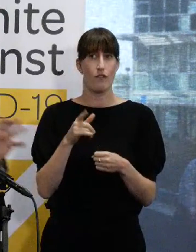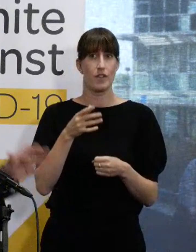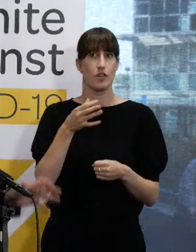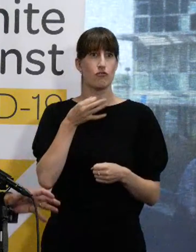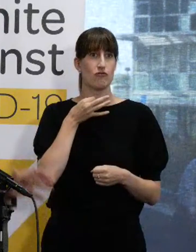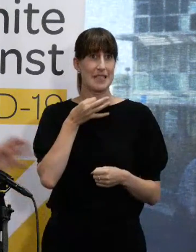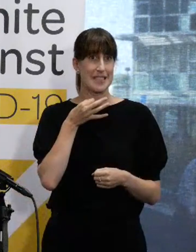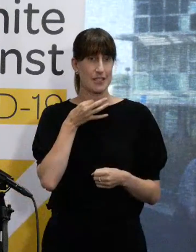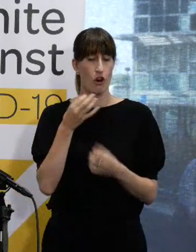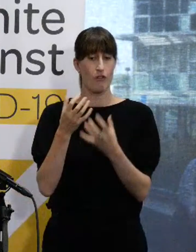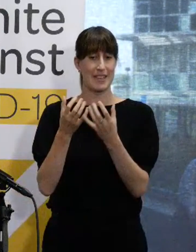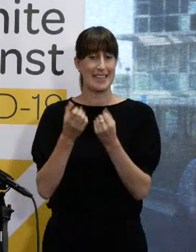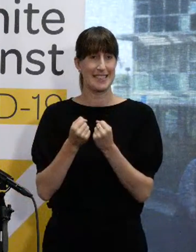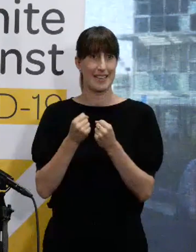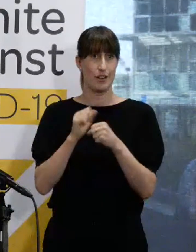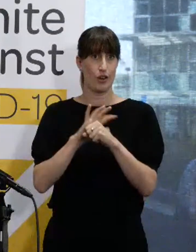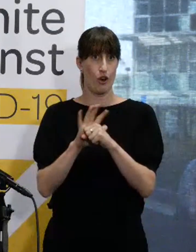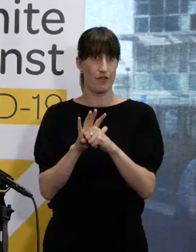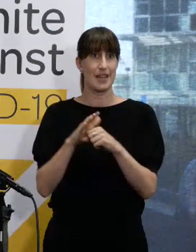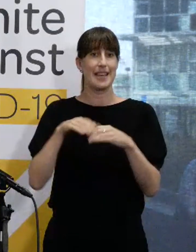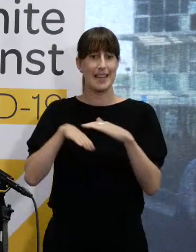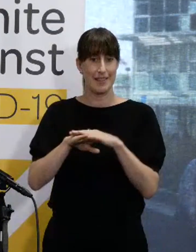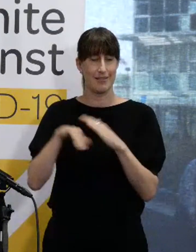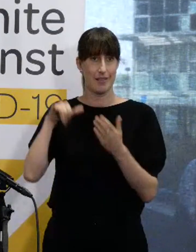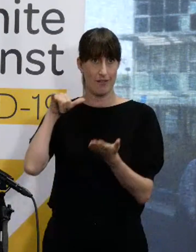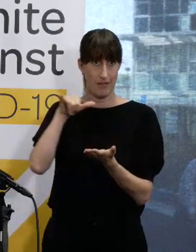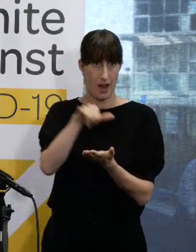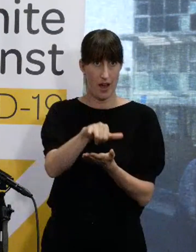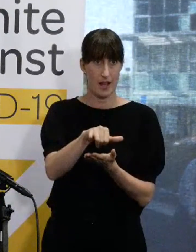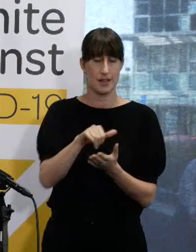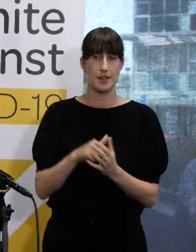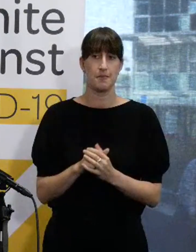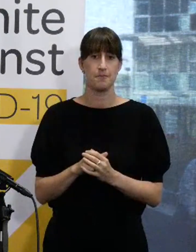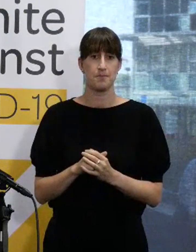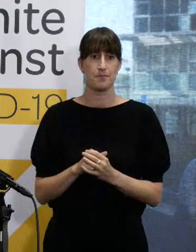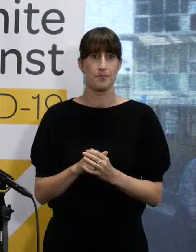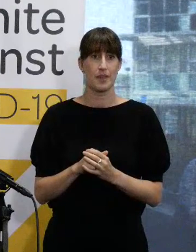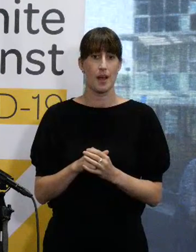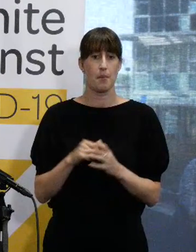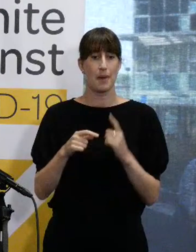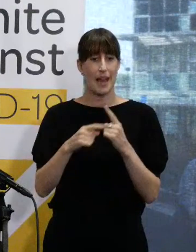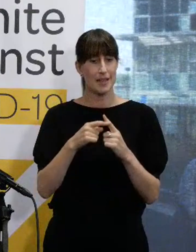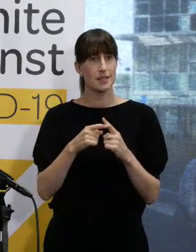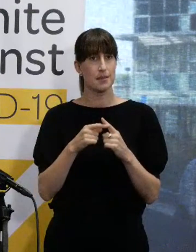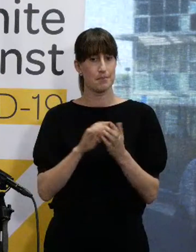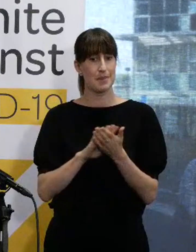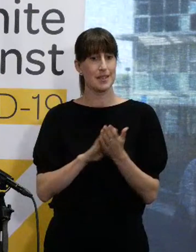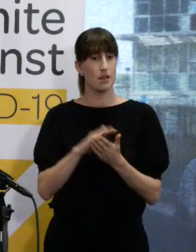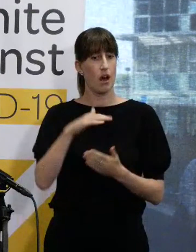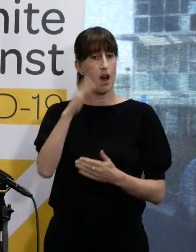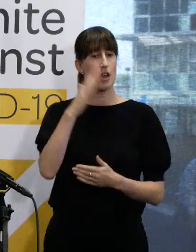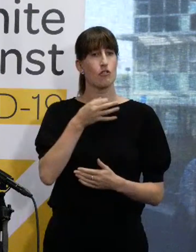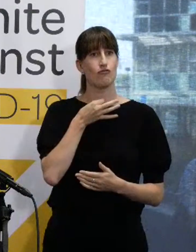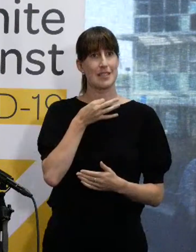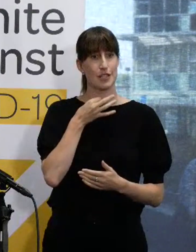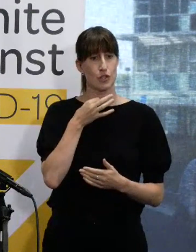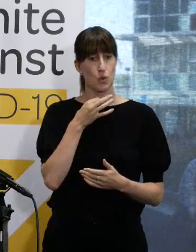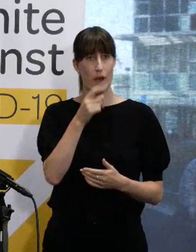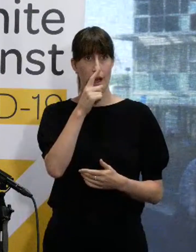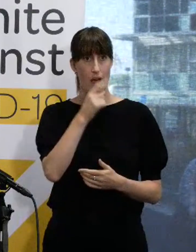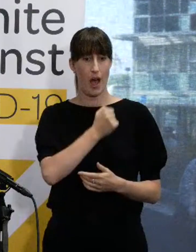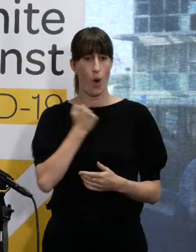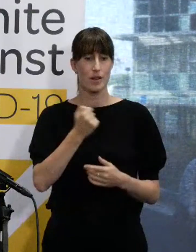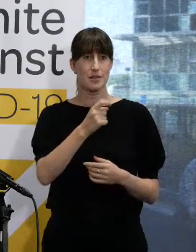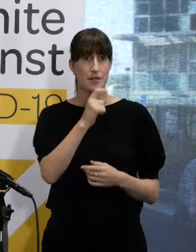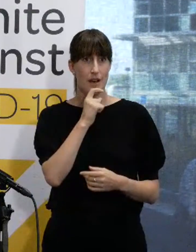those long-haul flights arriving in New Zealand, and also, of course, an increased risk to border workers working in the facilities and or others